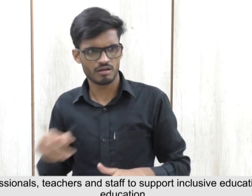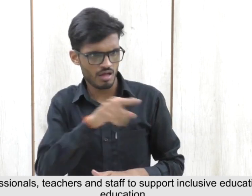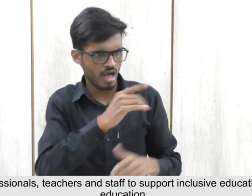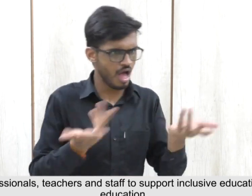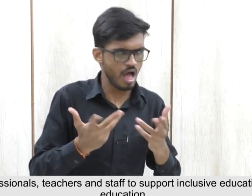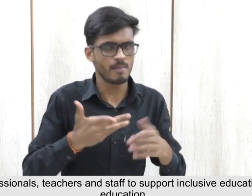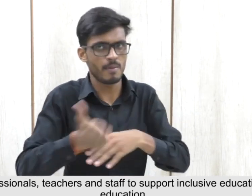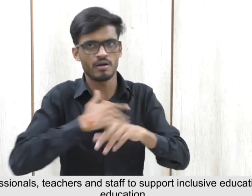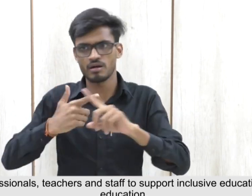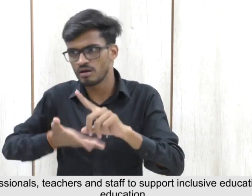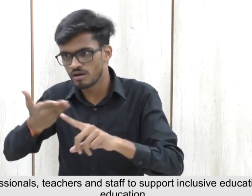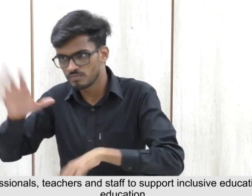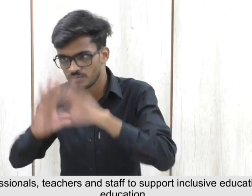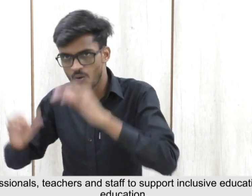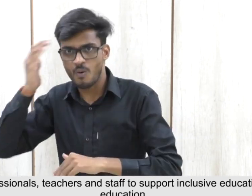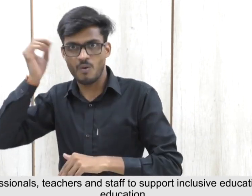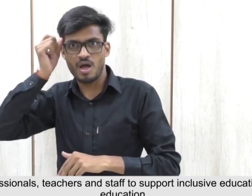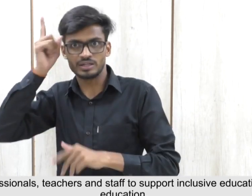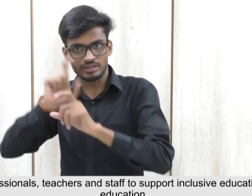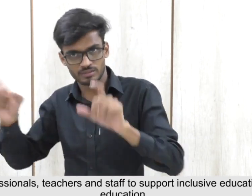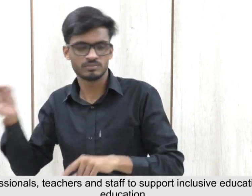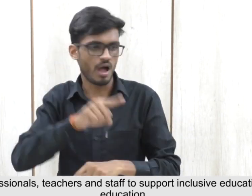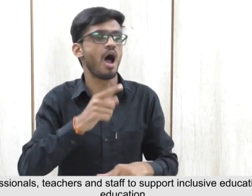educations at all levels of education.